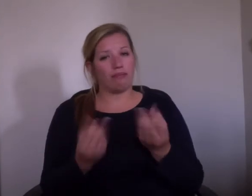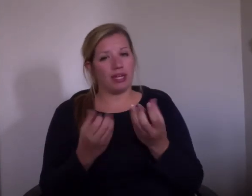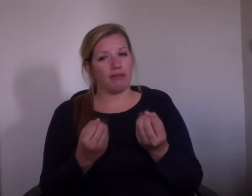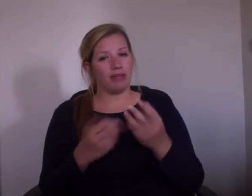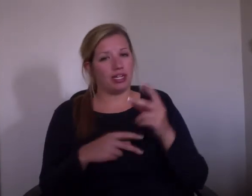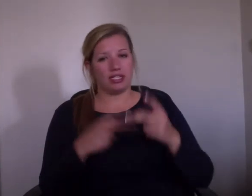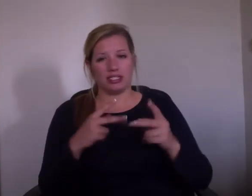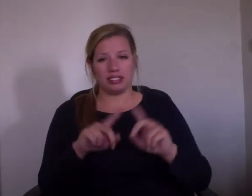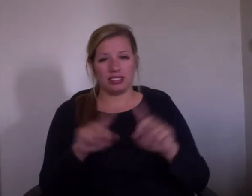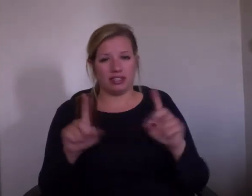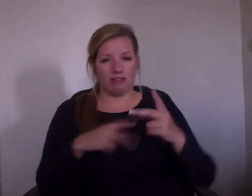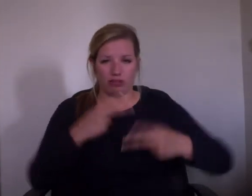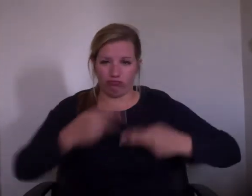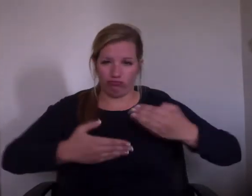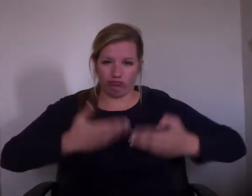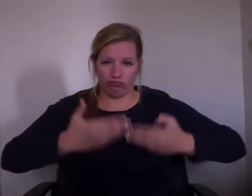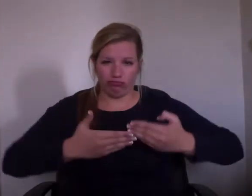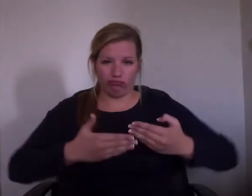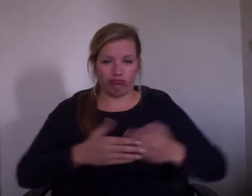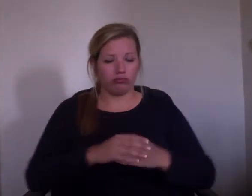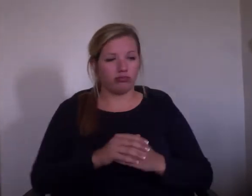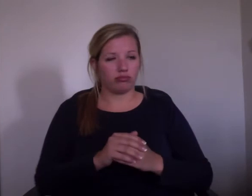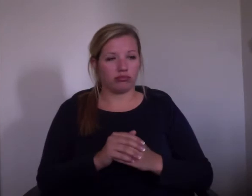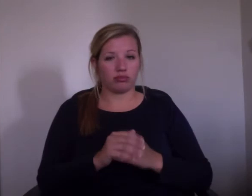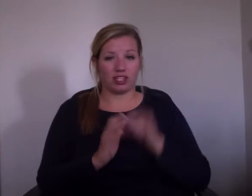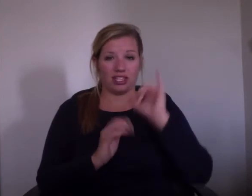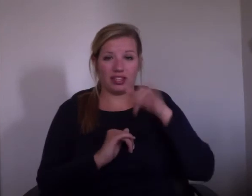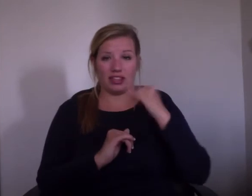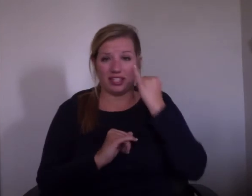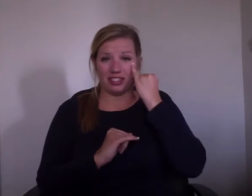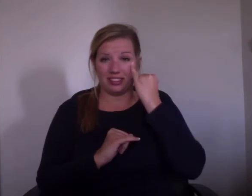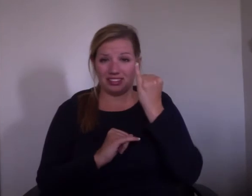today. The idea here is that